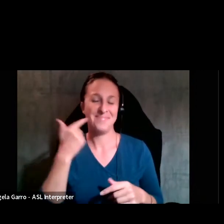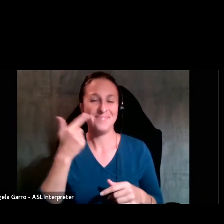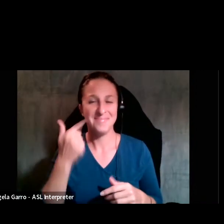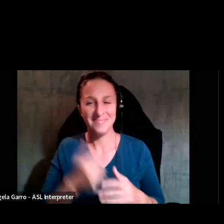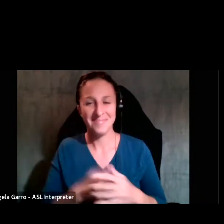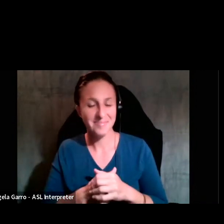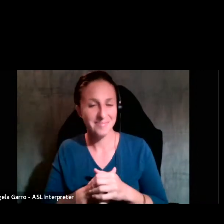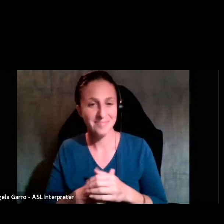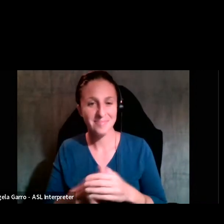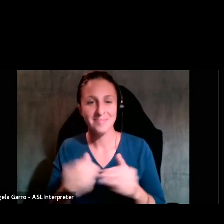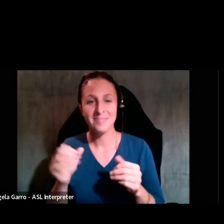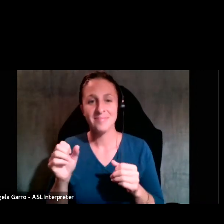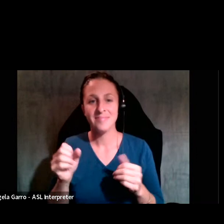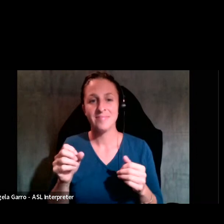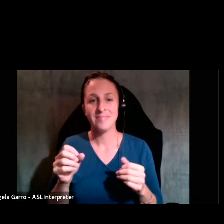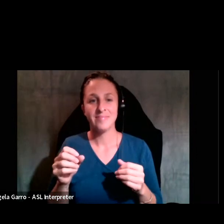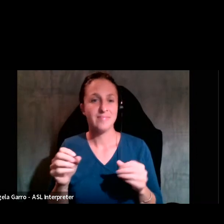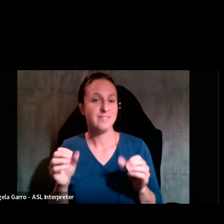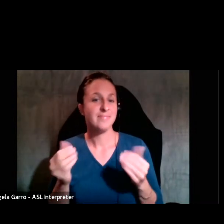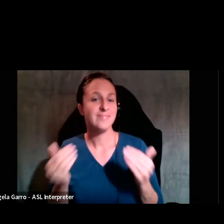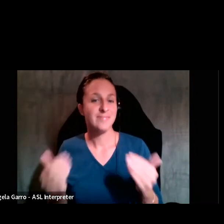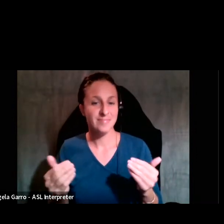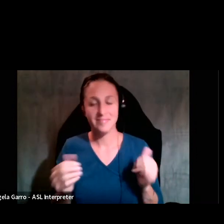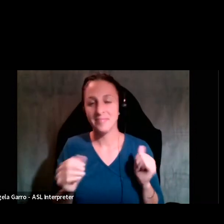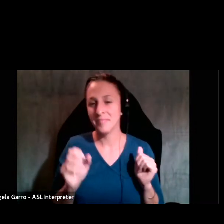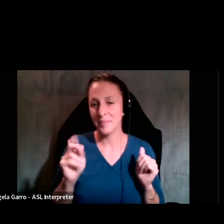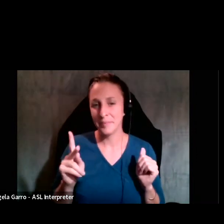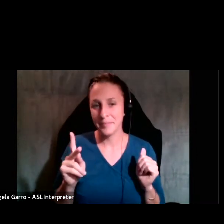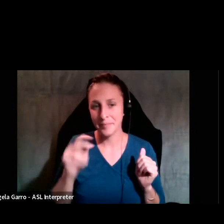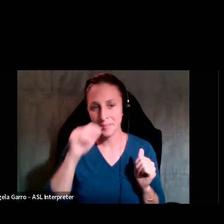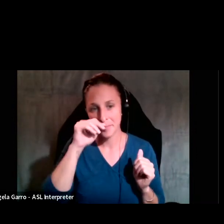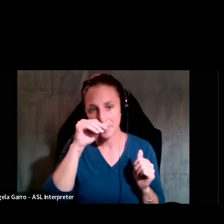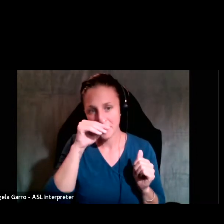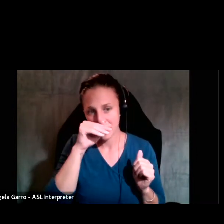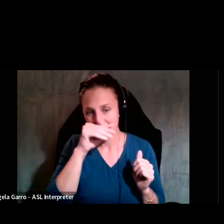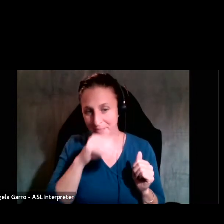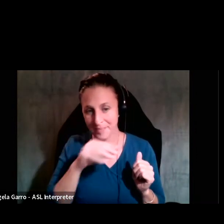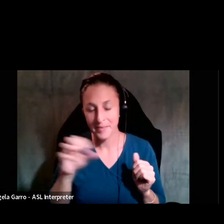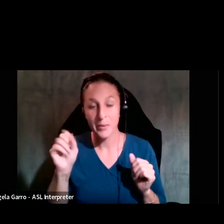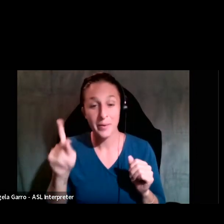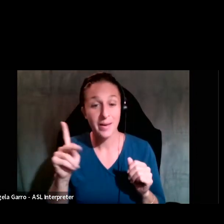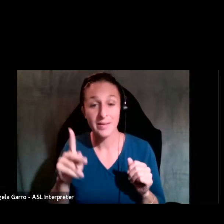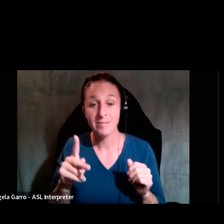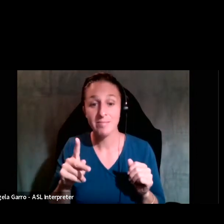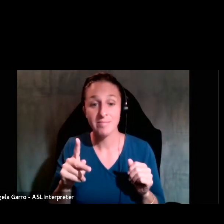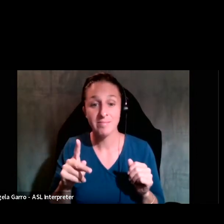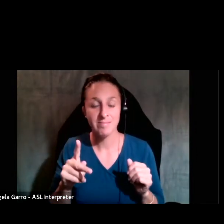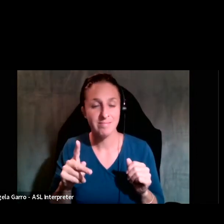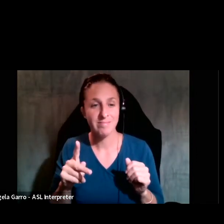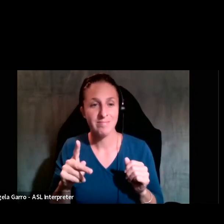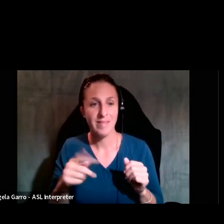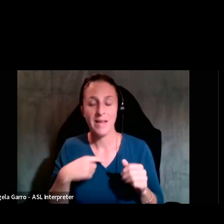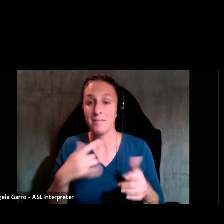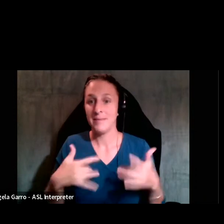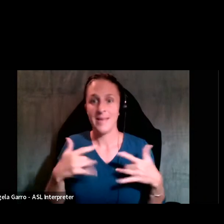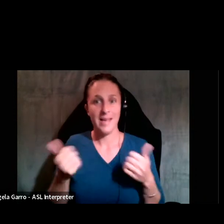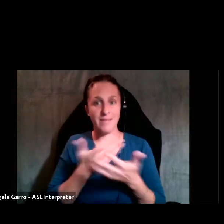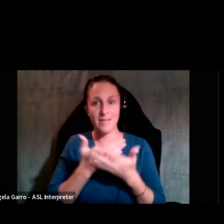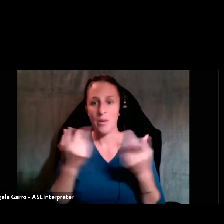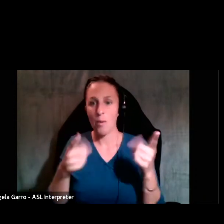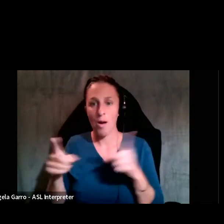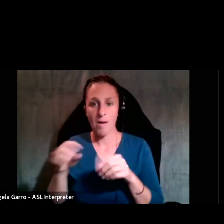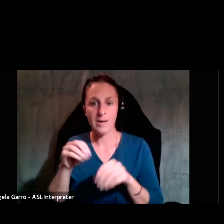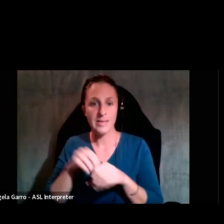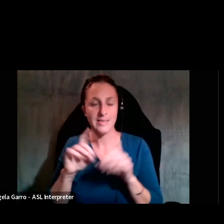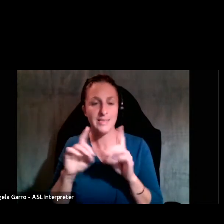All right, go ahead. And none online, I assume. Okay, thank you. Yeah, I'm just excited about everything going on in the district right now. So I'm going to share a few things.